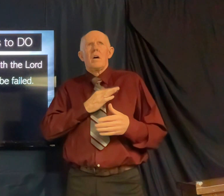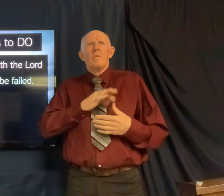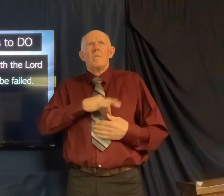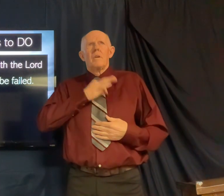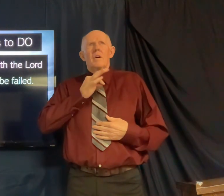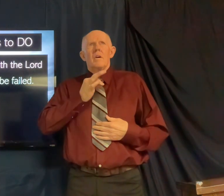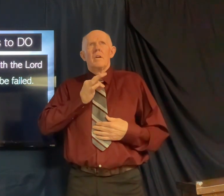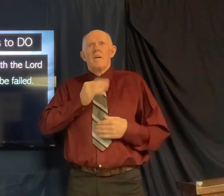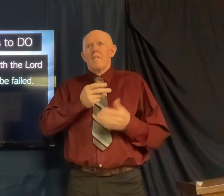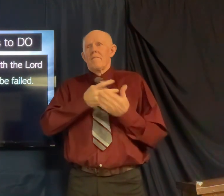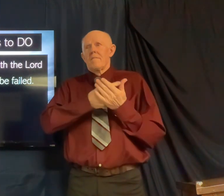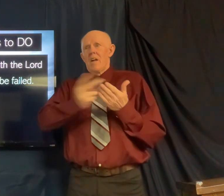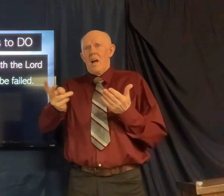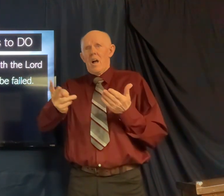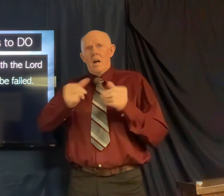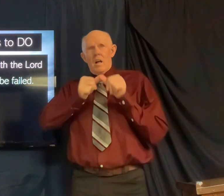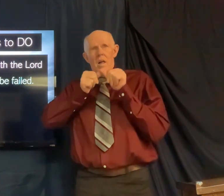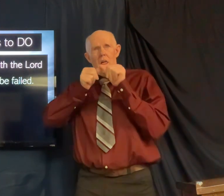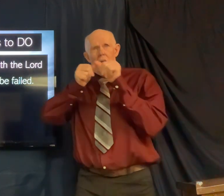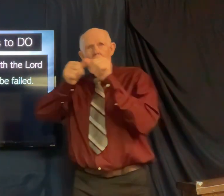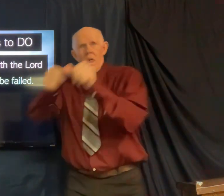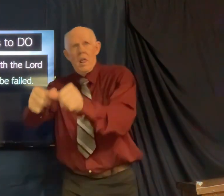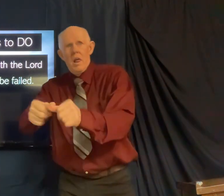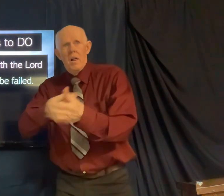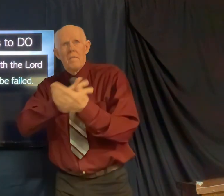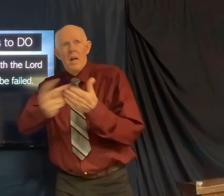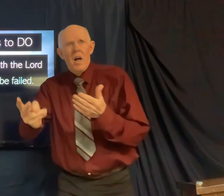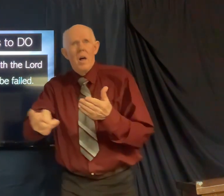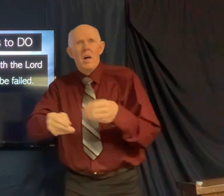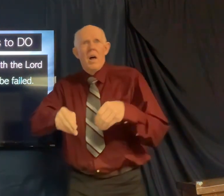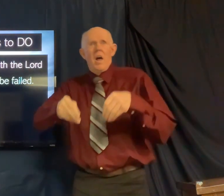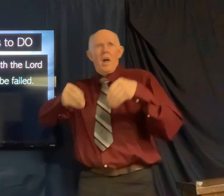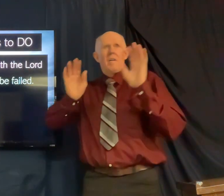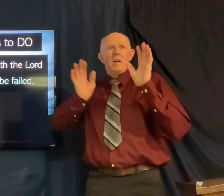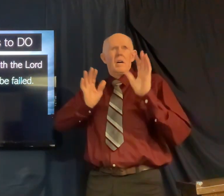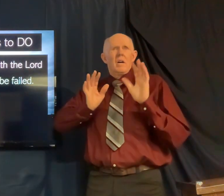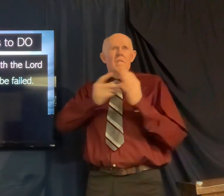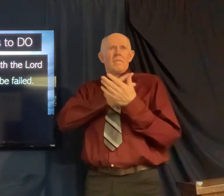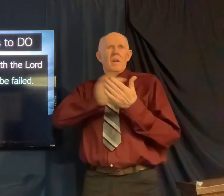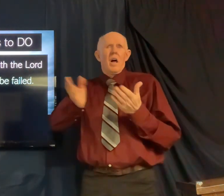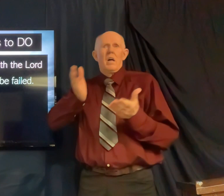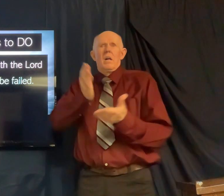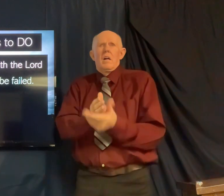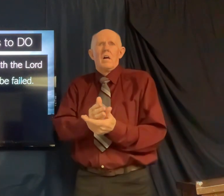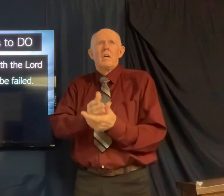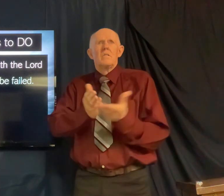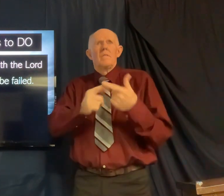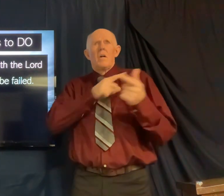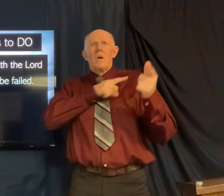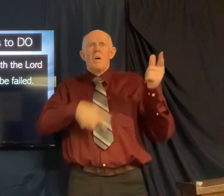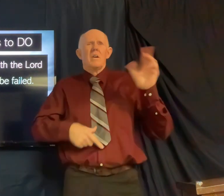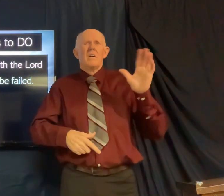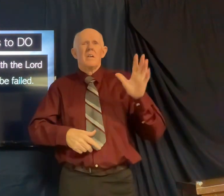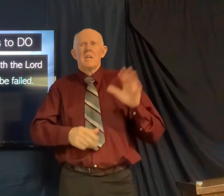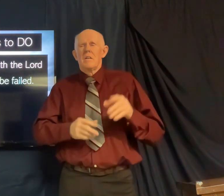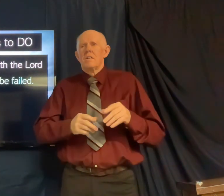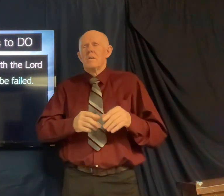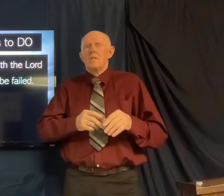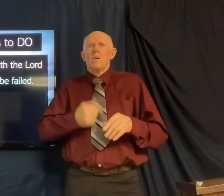Don't let your spiritual life fail. Don't continue. Don't give up. Don't just stop.